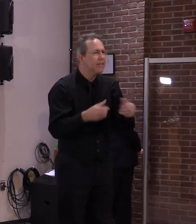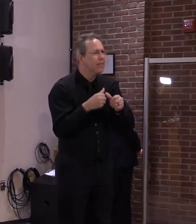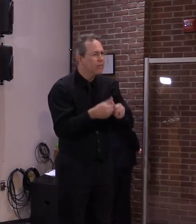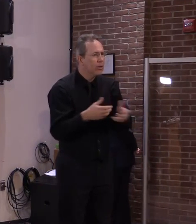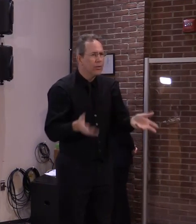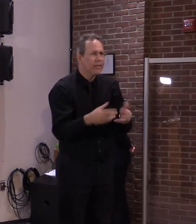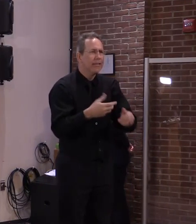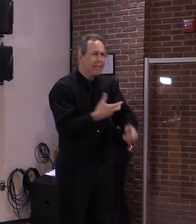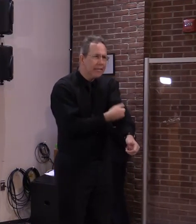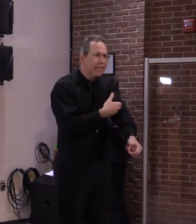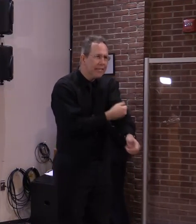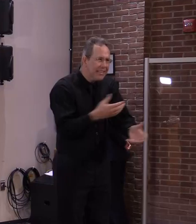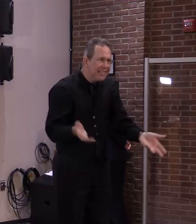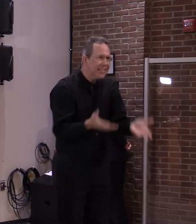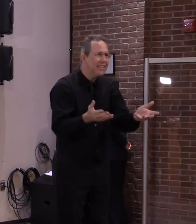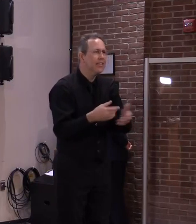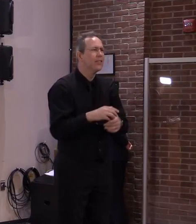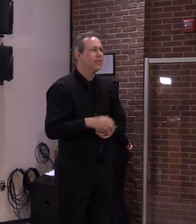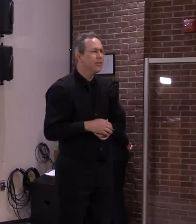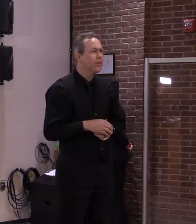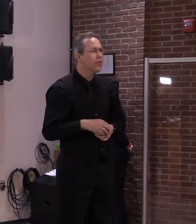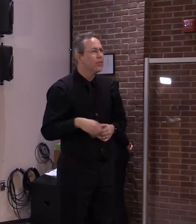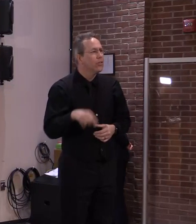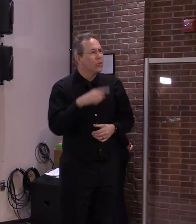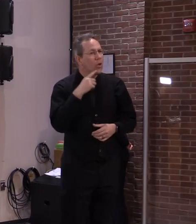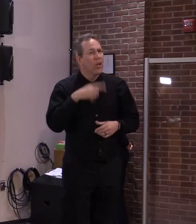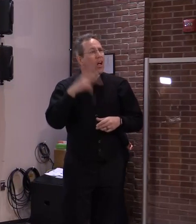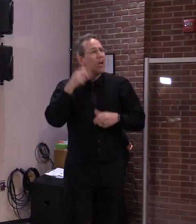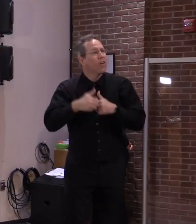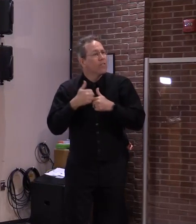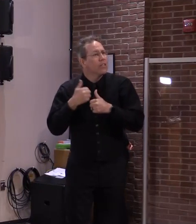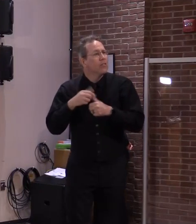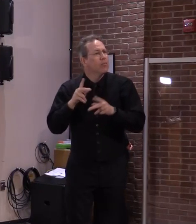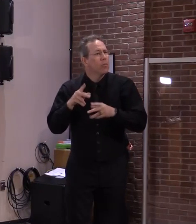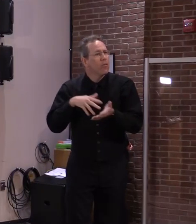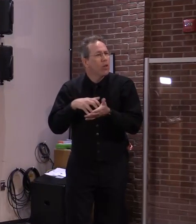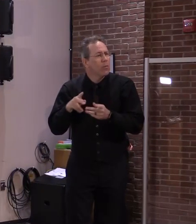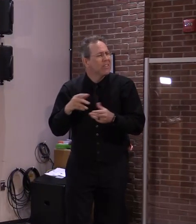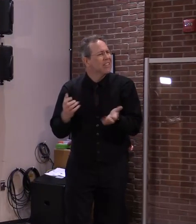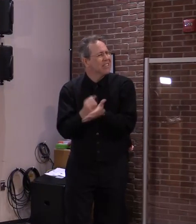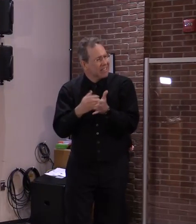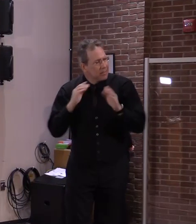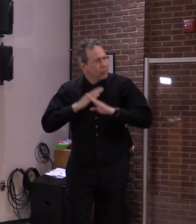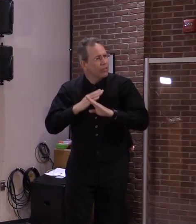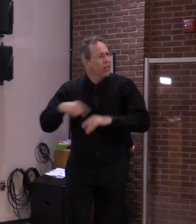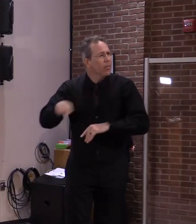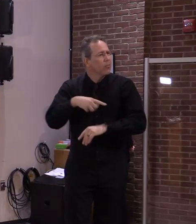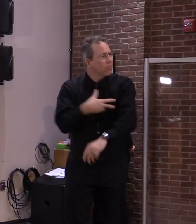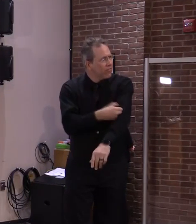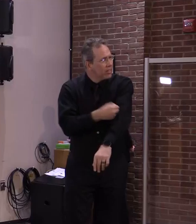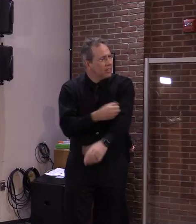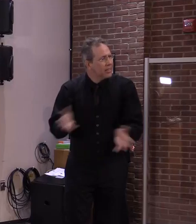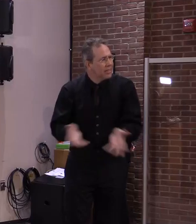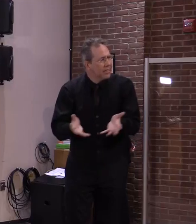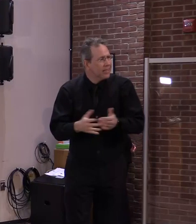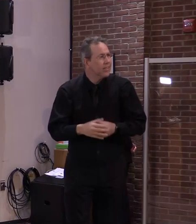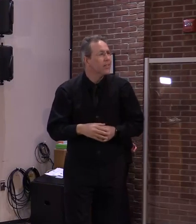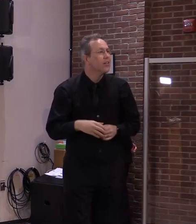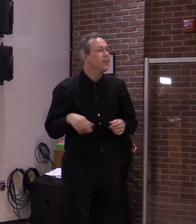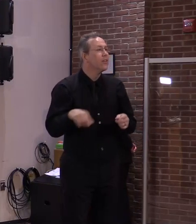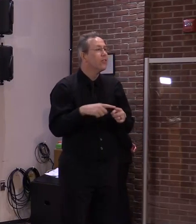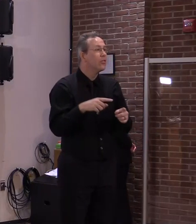at risk of death from COVID. As you heard, we rank first in the nation for those over 65 who've received